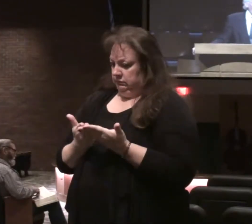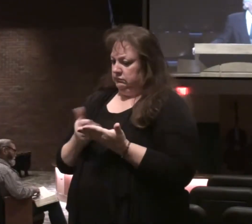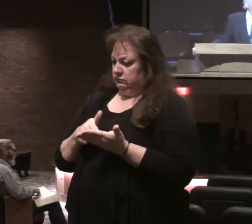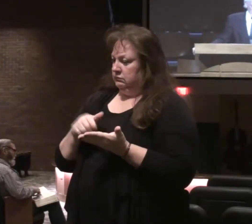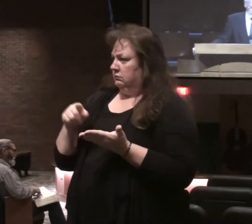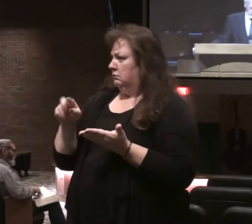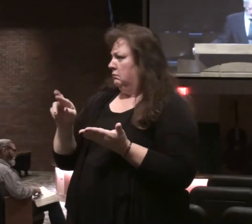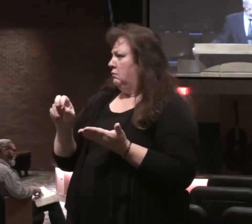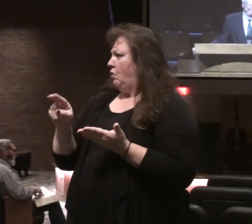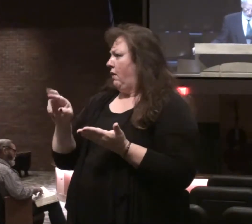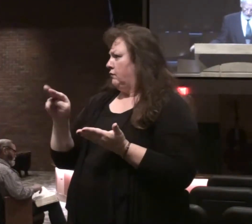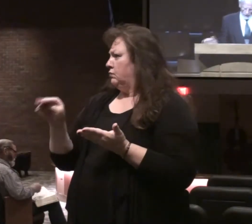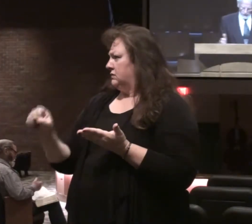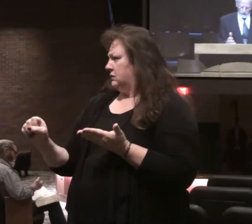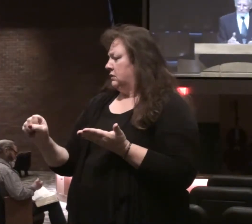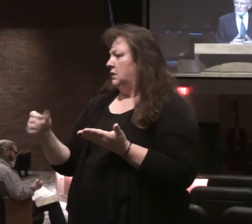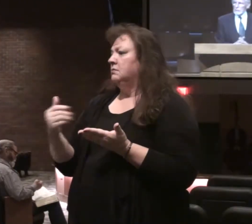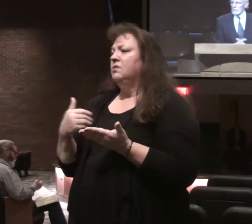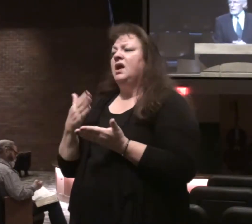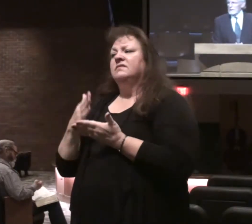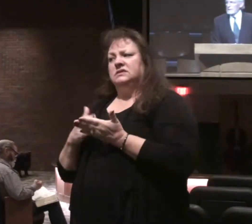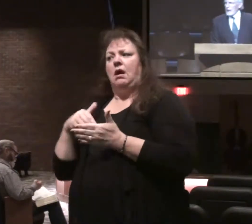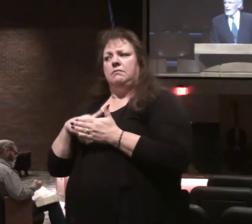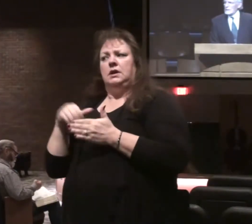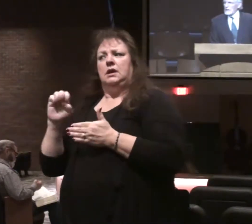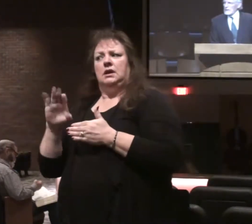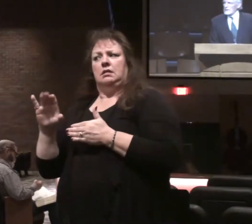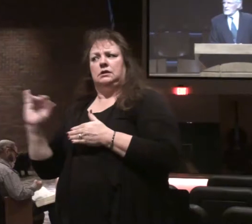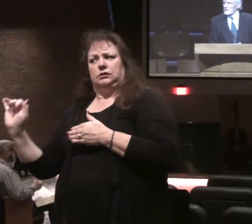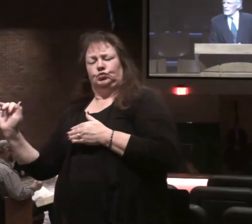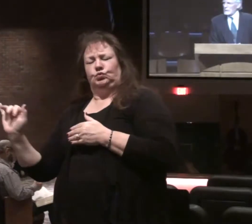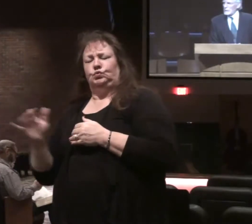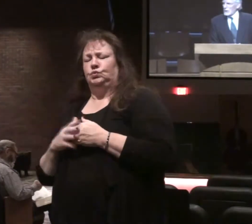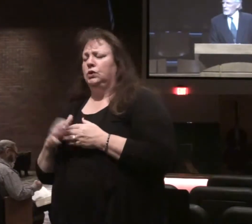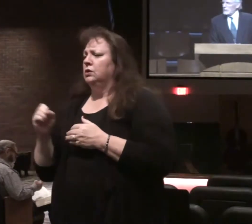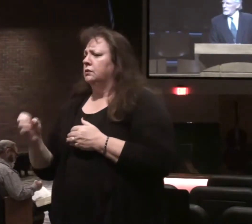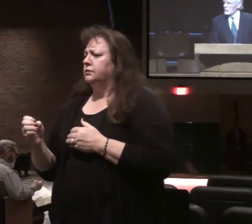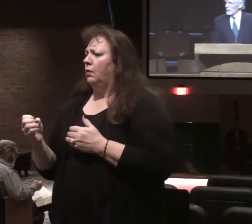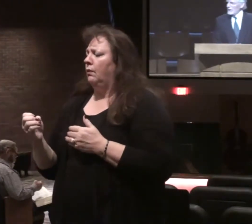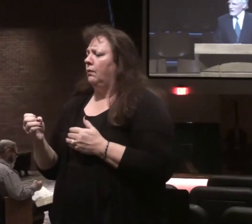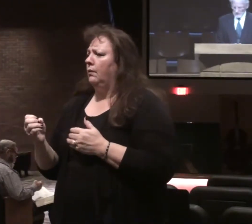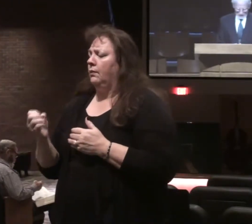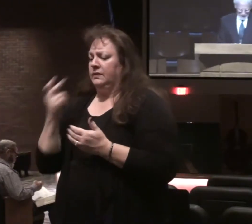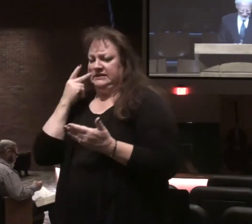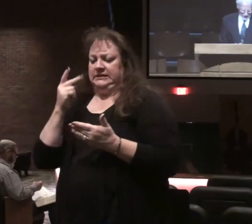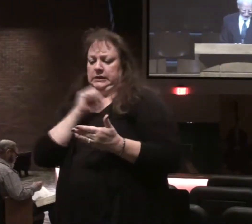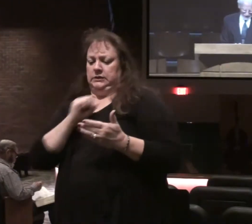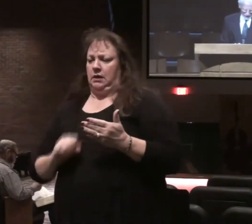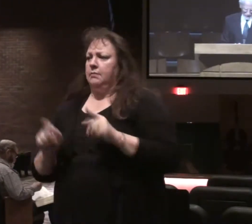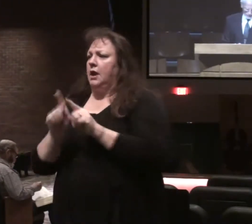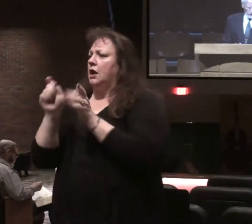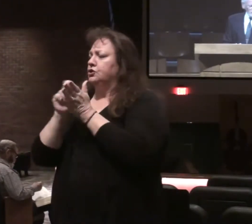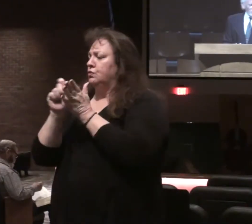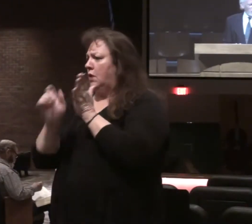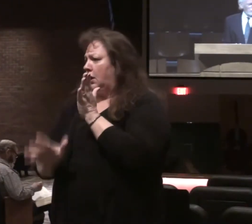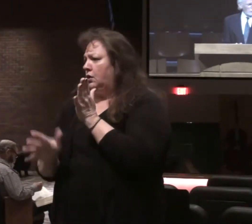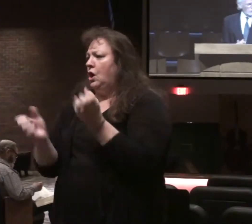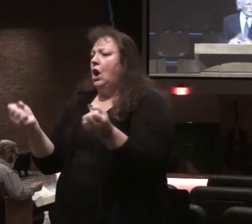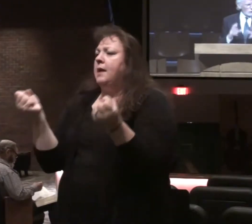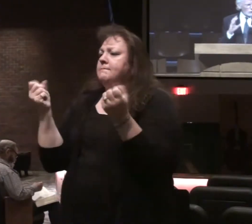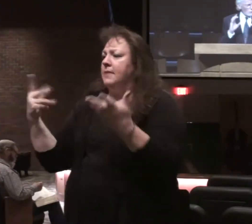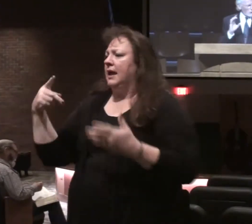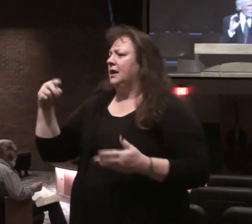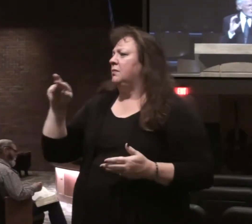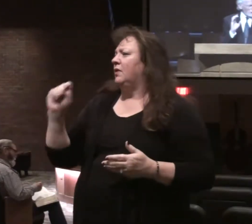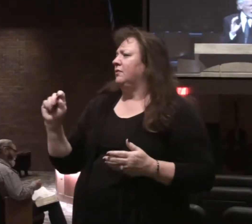Proverbs in our Bible, and we have some in the book of Ecclesiastes. Solomon is the writer. And there are a number of proverbs,